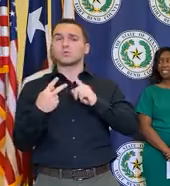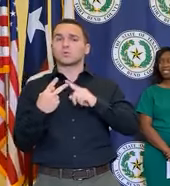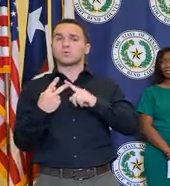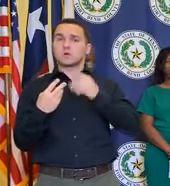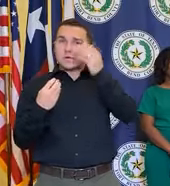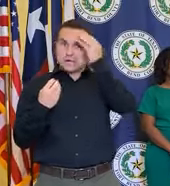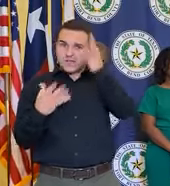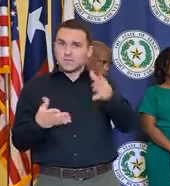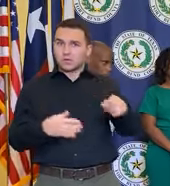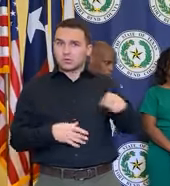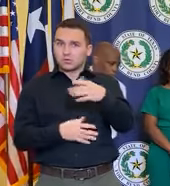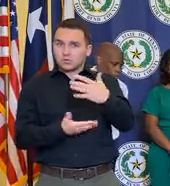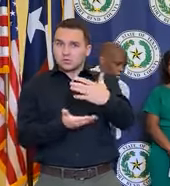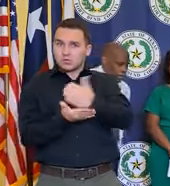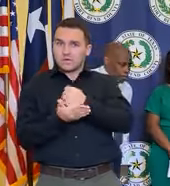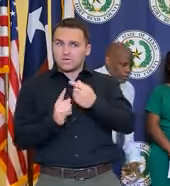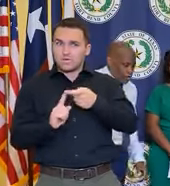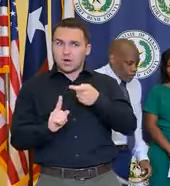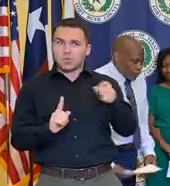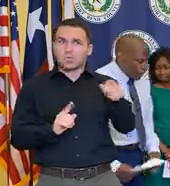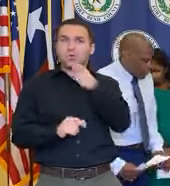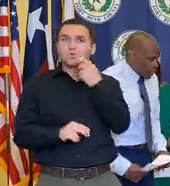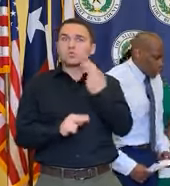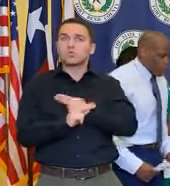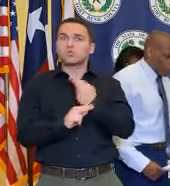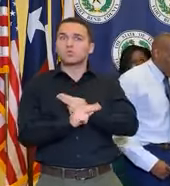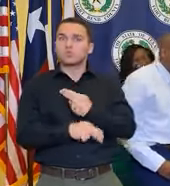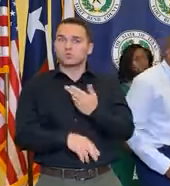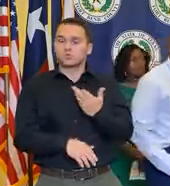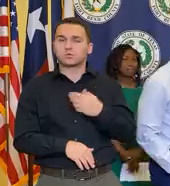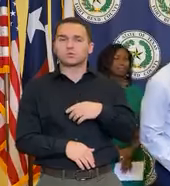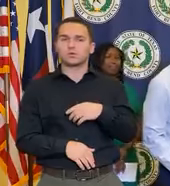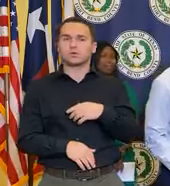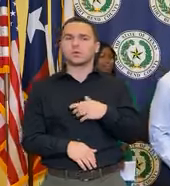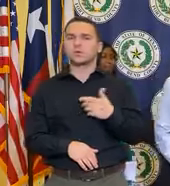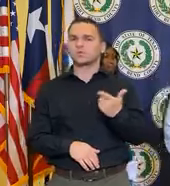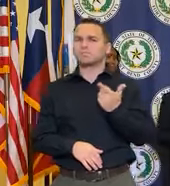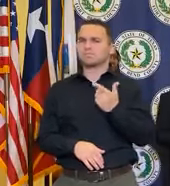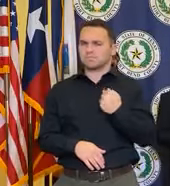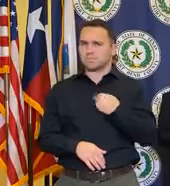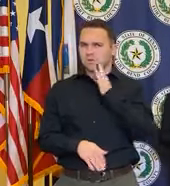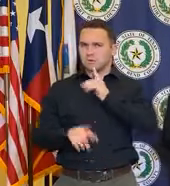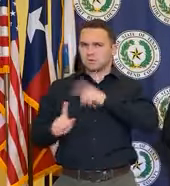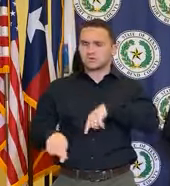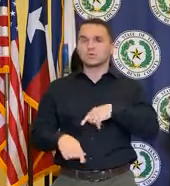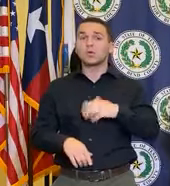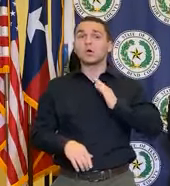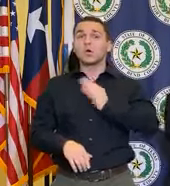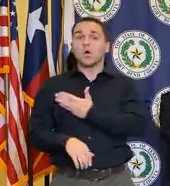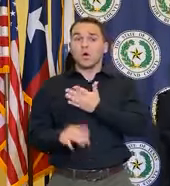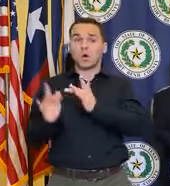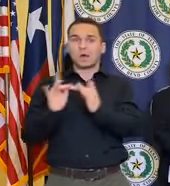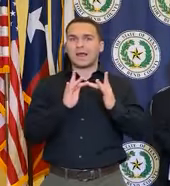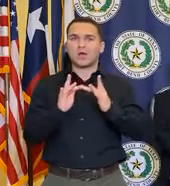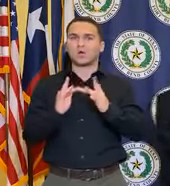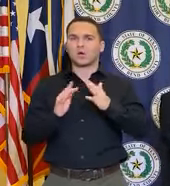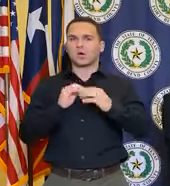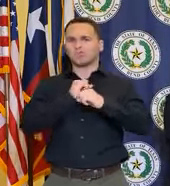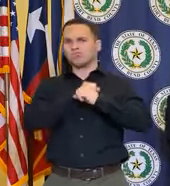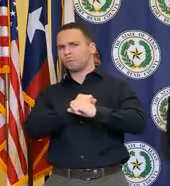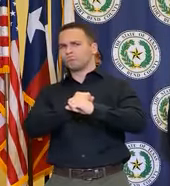And that might be, I will pass it on to you. Yes. Just go ahead. Thank you, sir. So as you know, our network sits behind a firewall. So it is